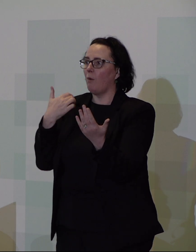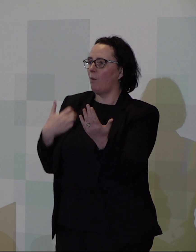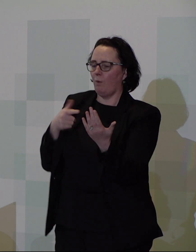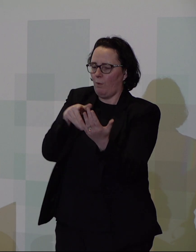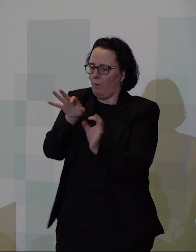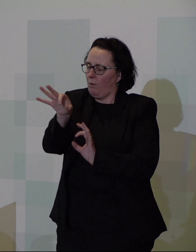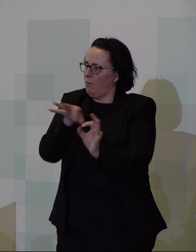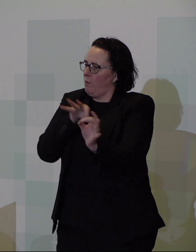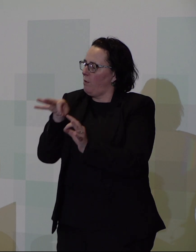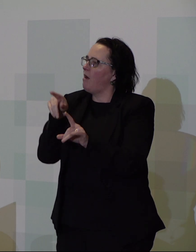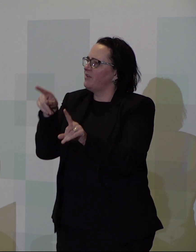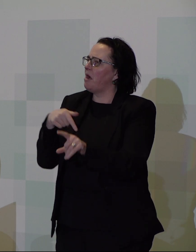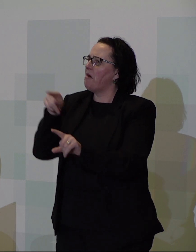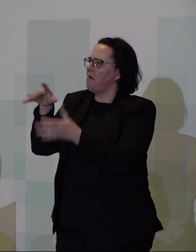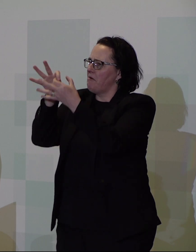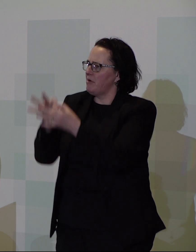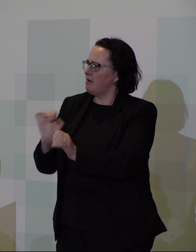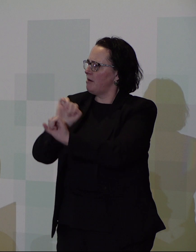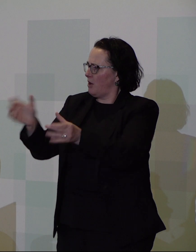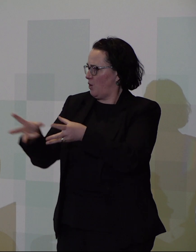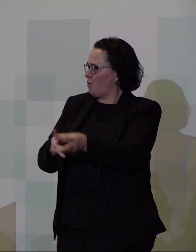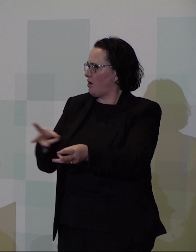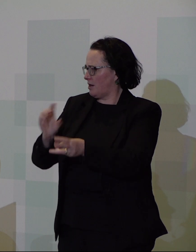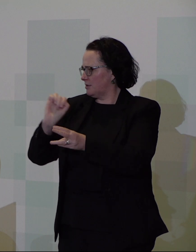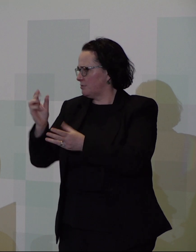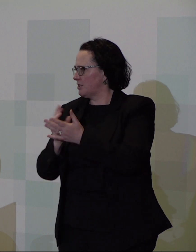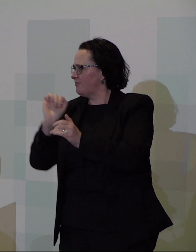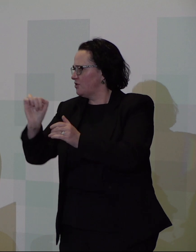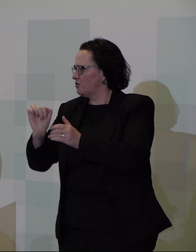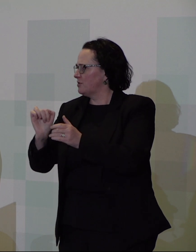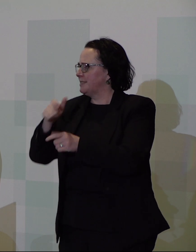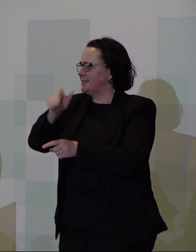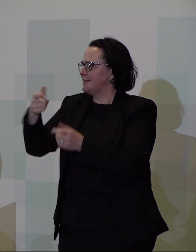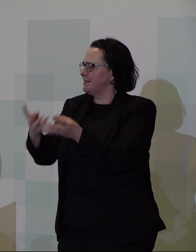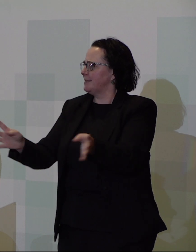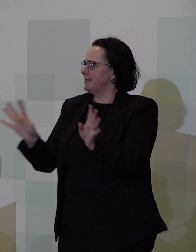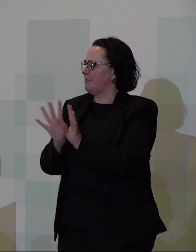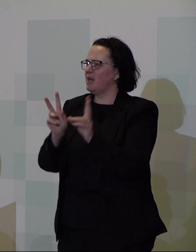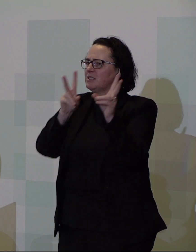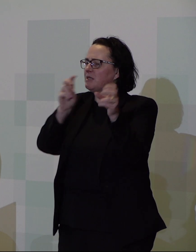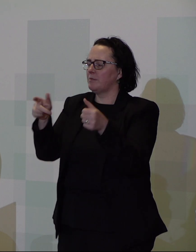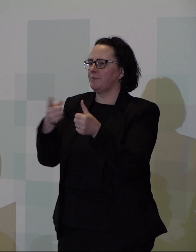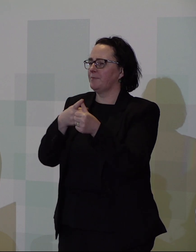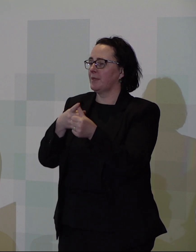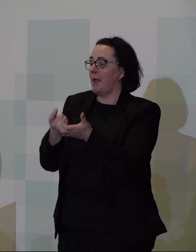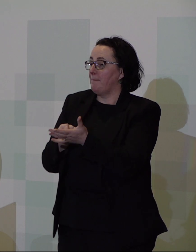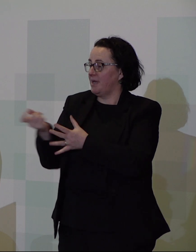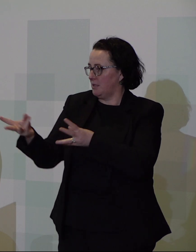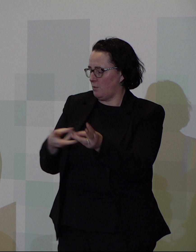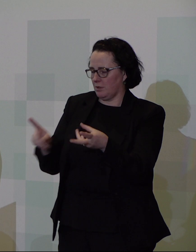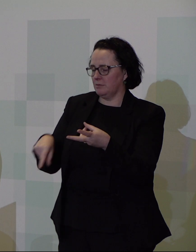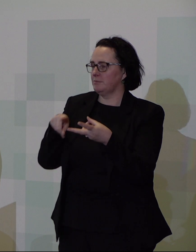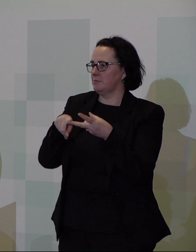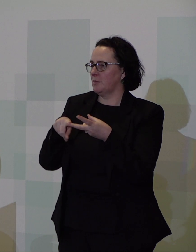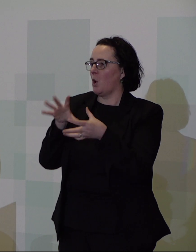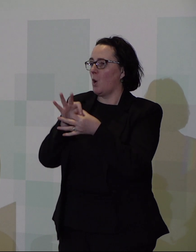gender that are relevant to your work as part of the Citizens' Assembly. And those topics are paid work, home,